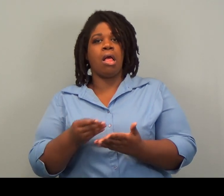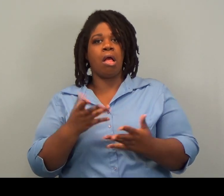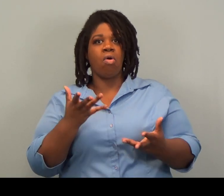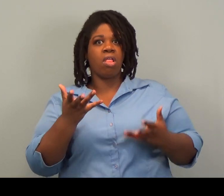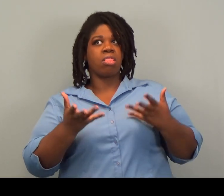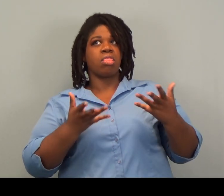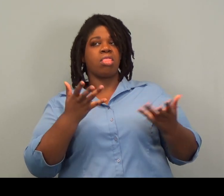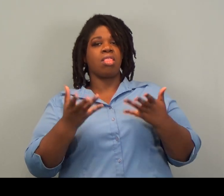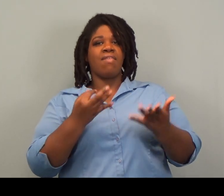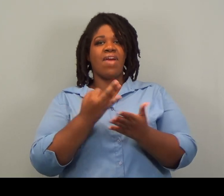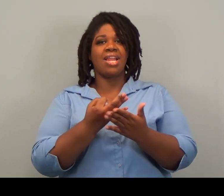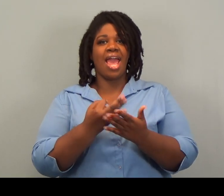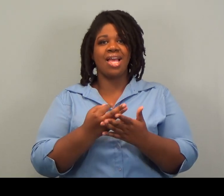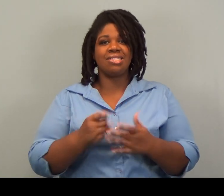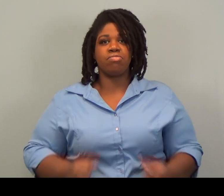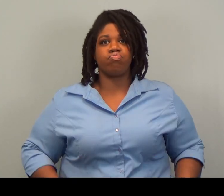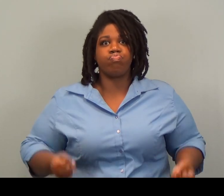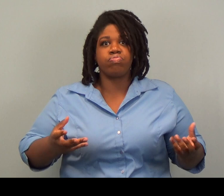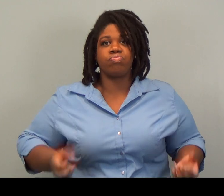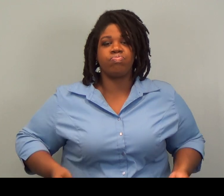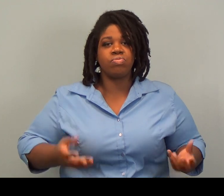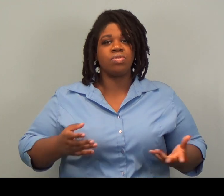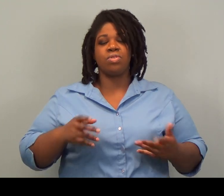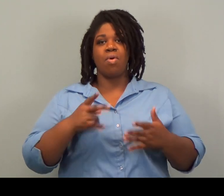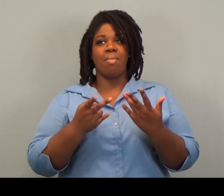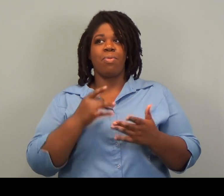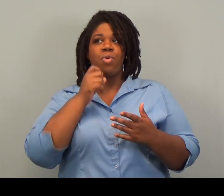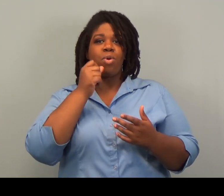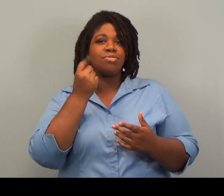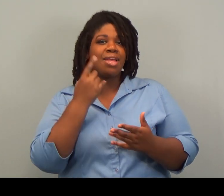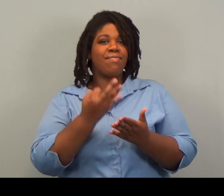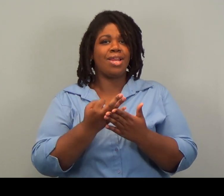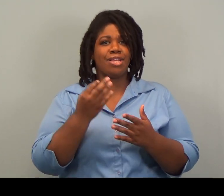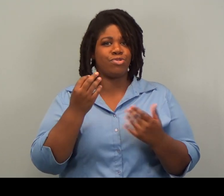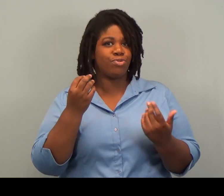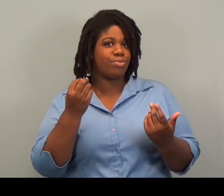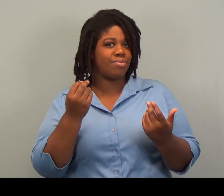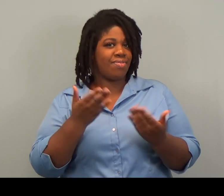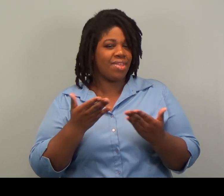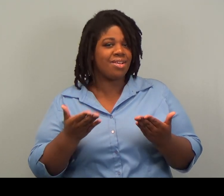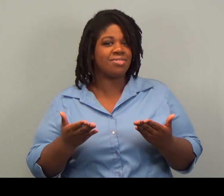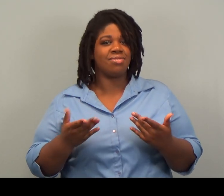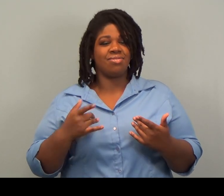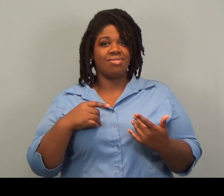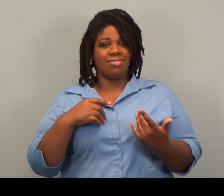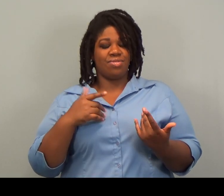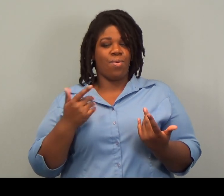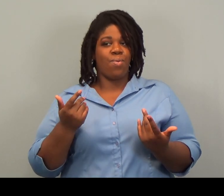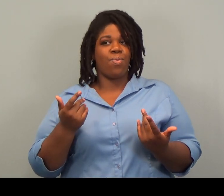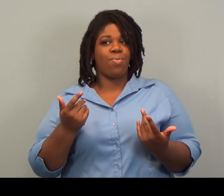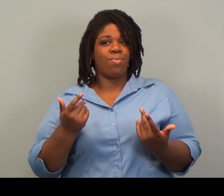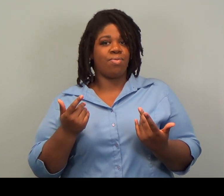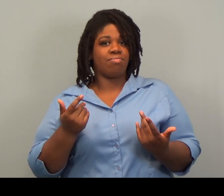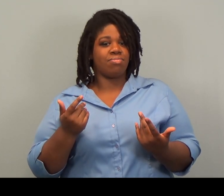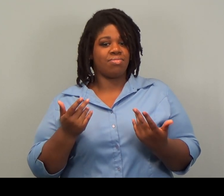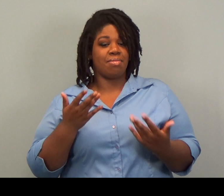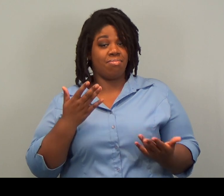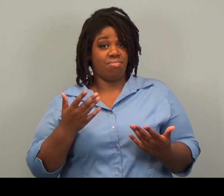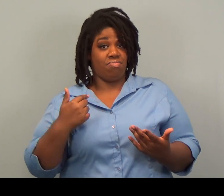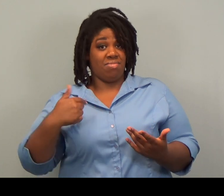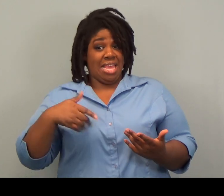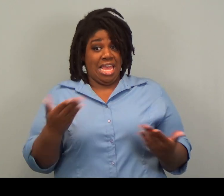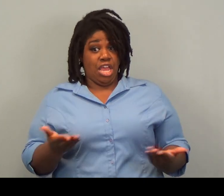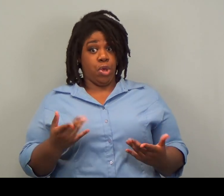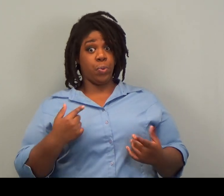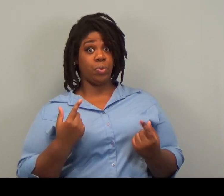coaching or models and resources to care for your credit as a young adult. It's a big job. So what we do